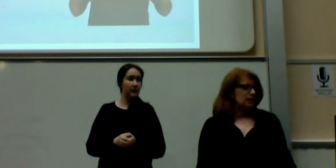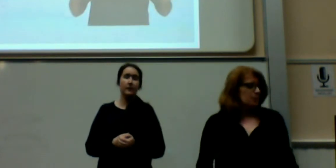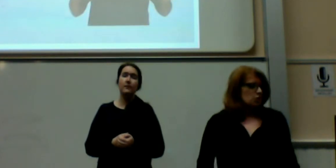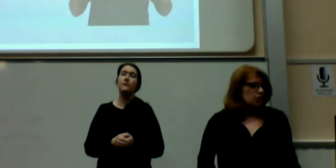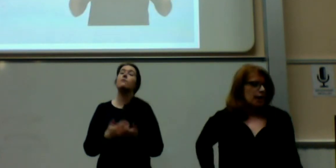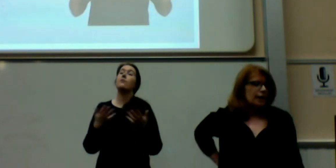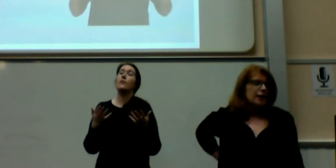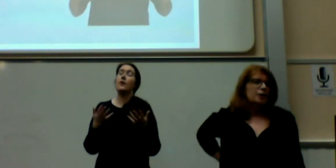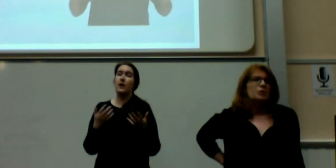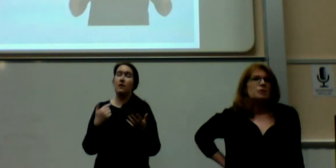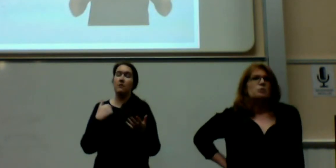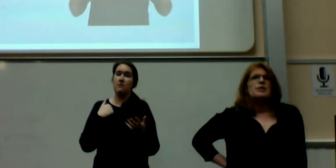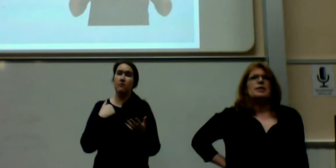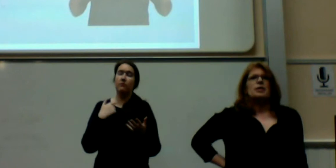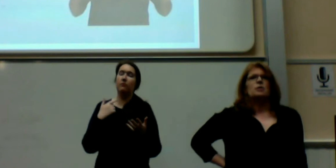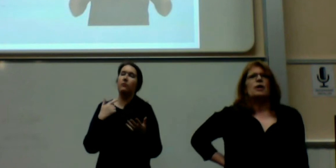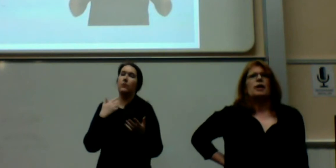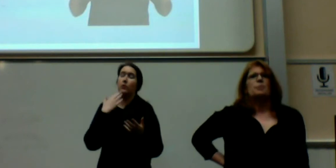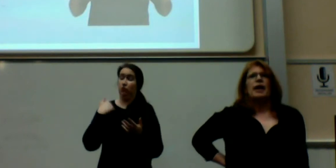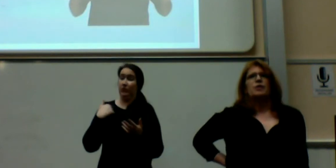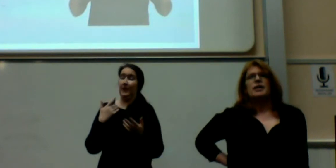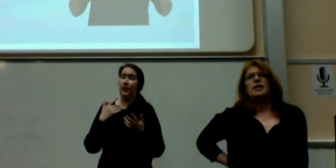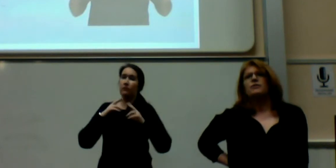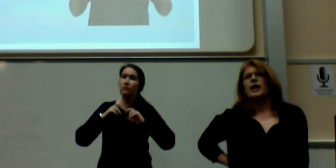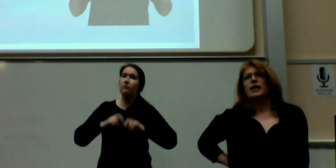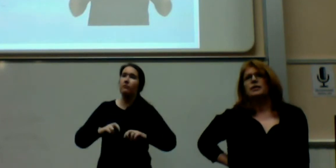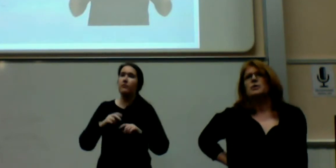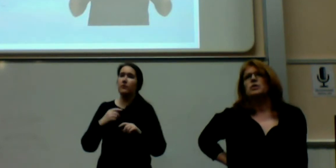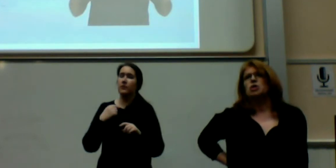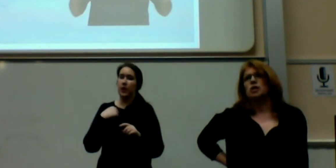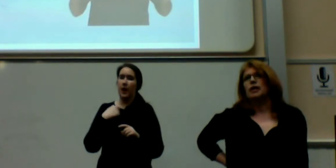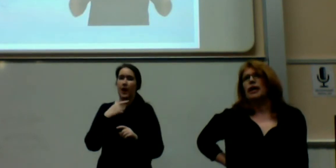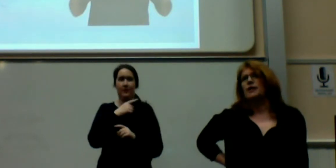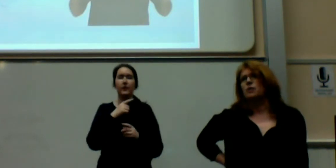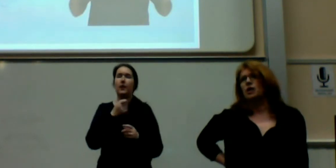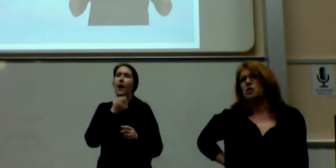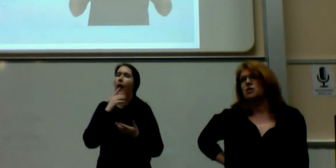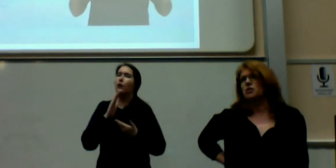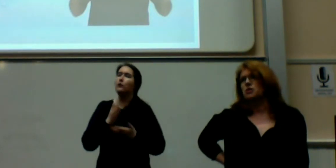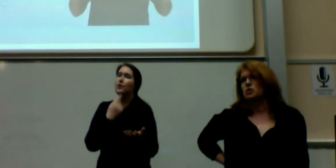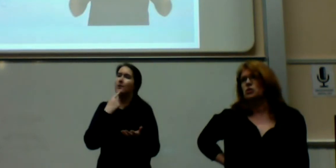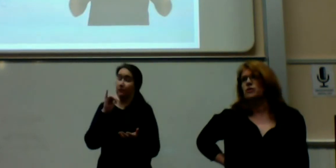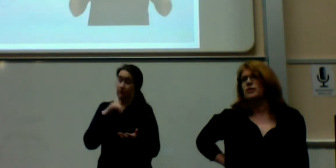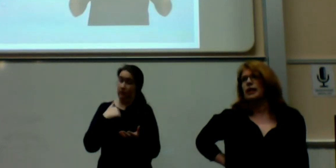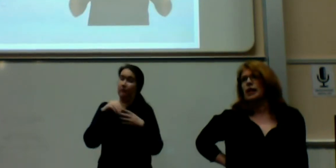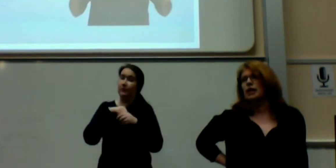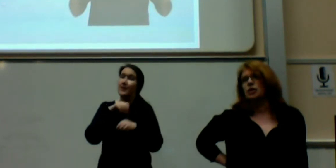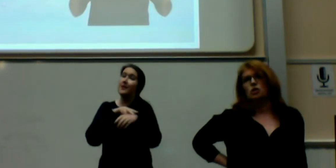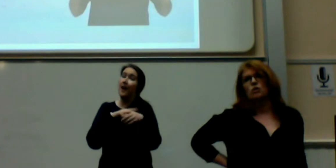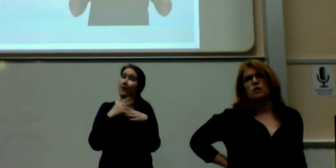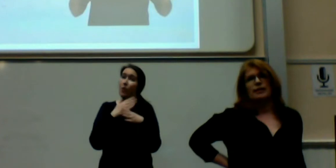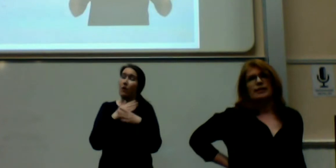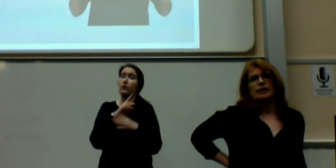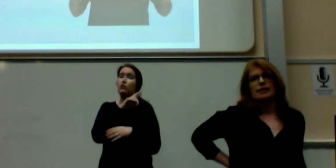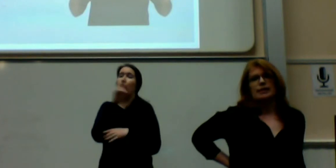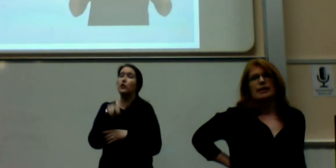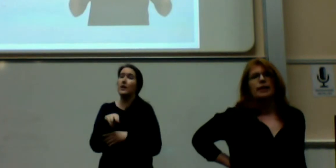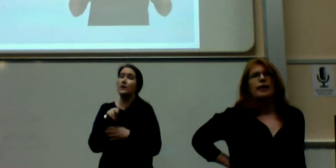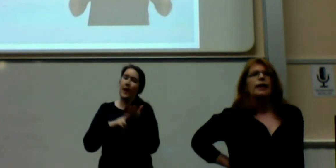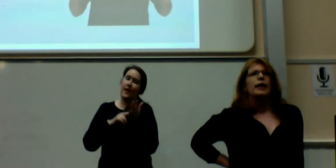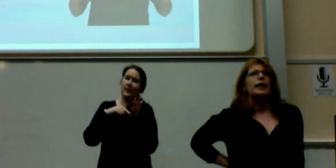As Ella mentioned, I recently have taken a faculty position at the Rochester Institute of Technology, or